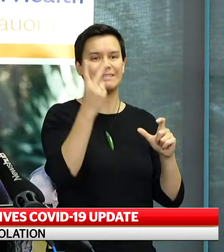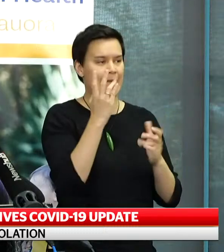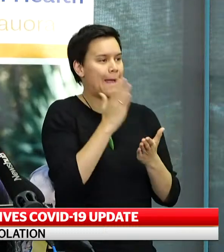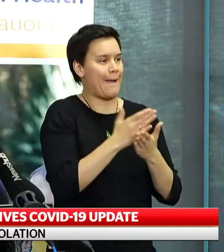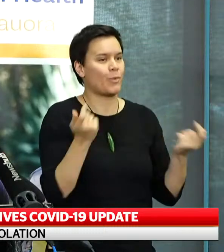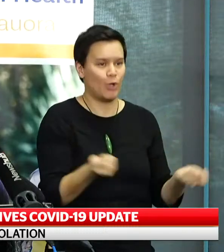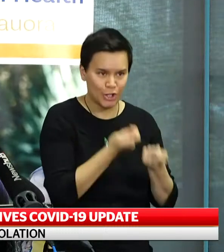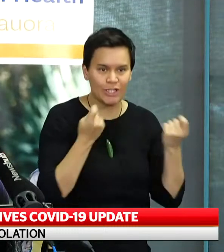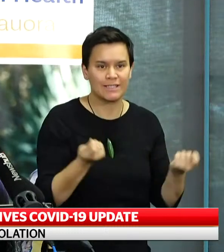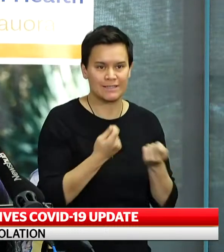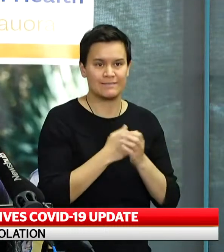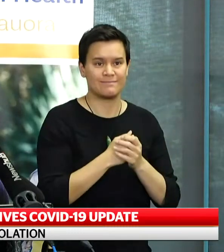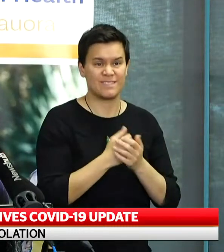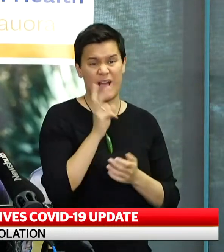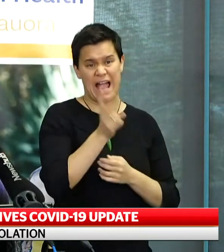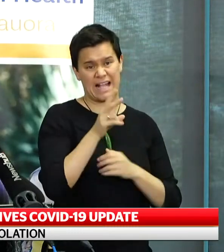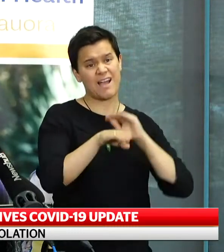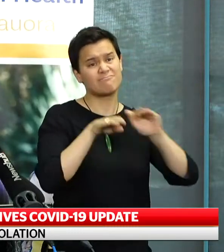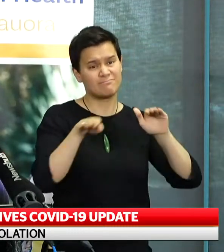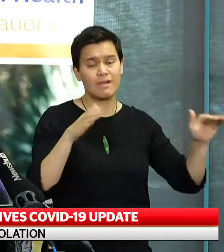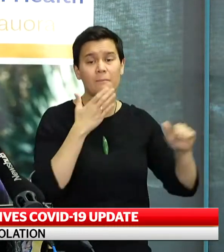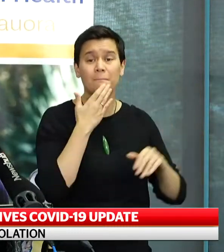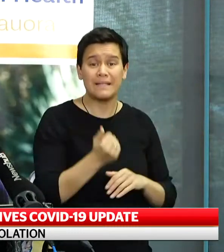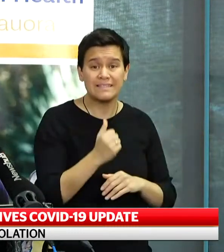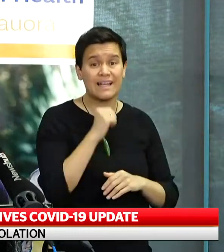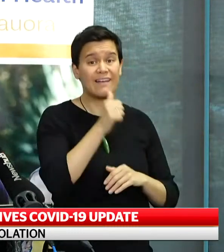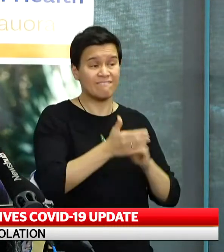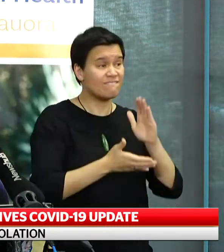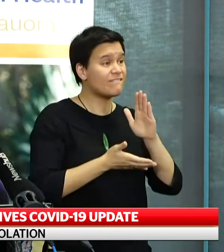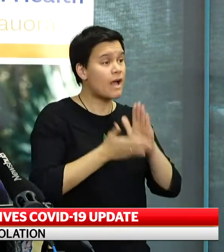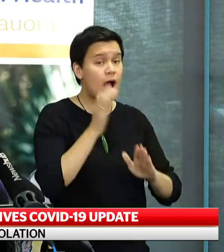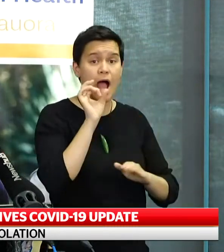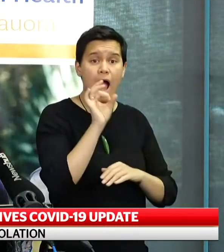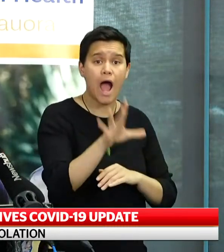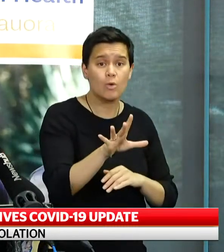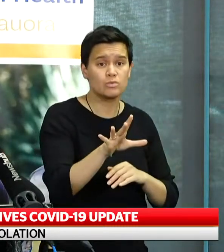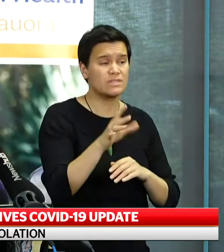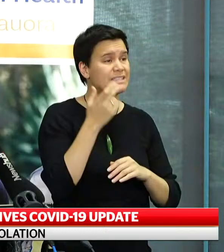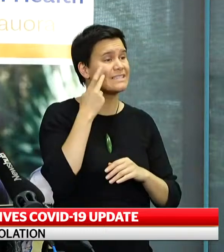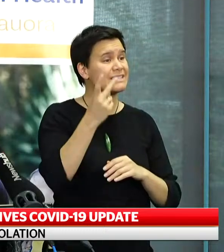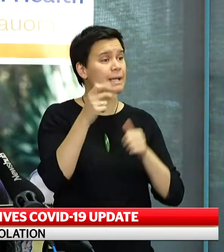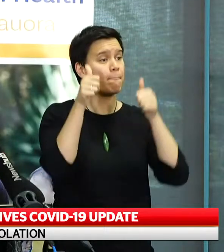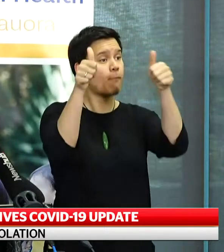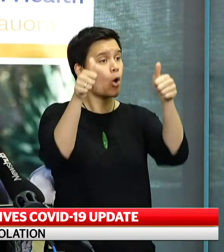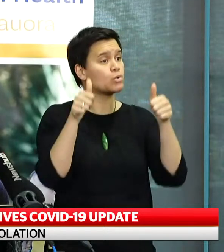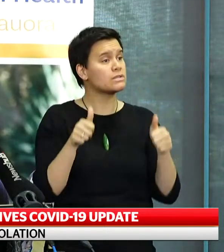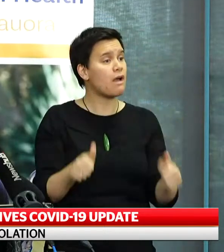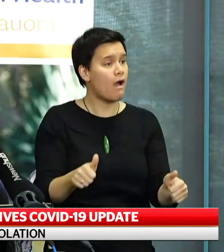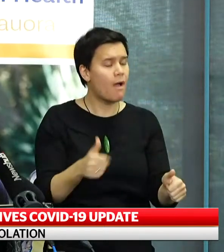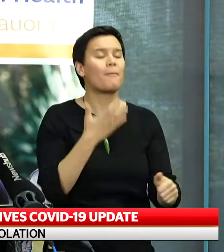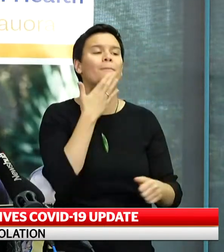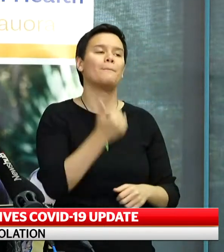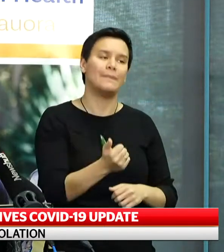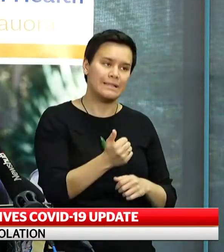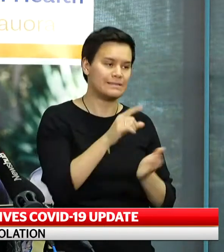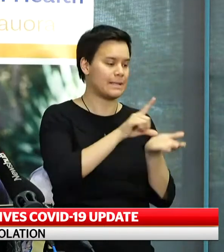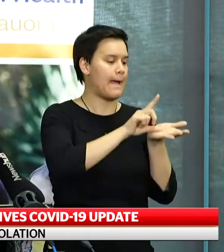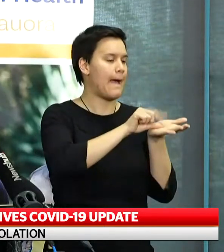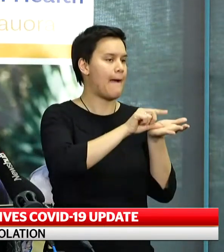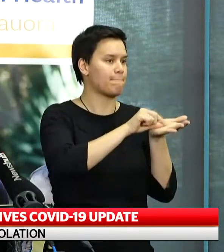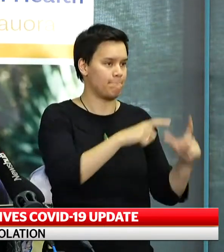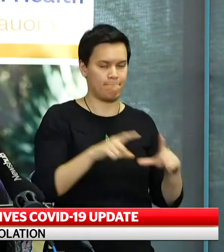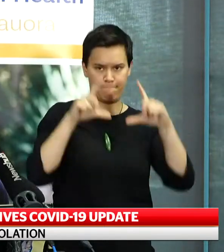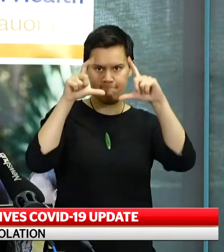the app to scan QR codes wherever we happen to be going, and I do want to request that businesses also routinely